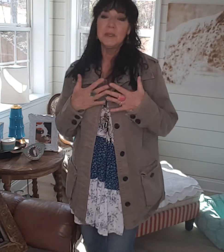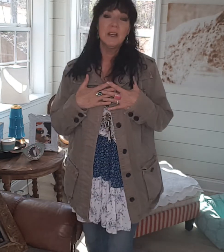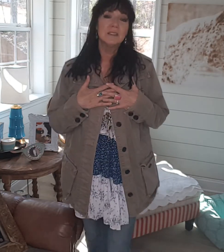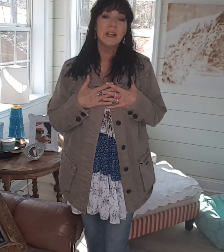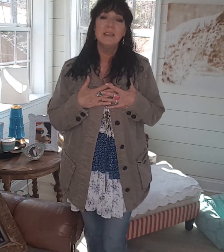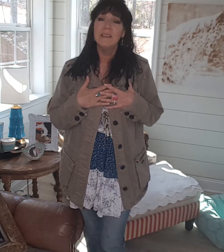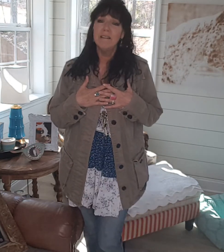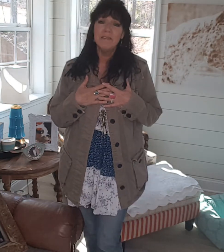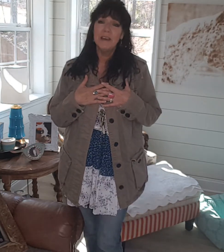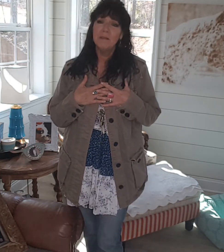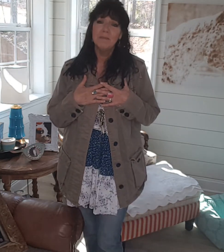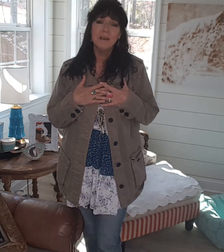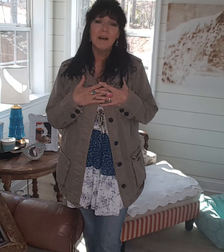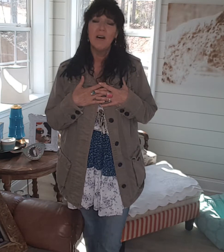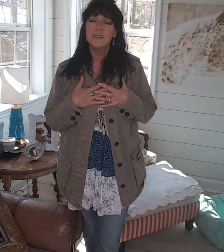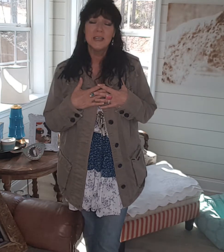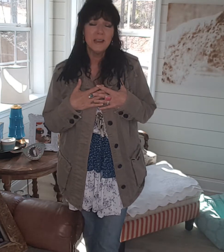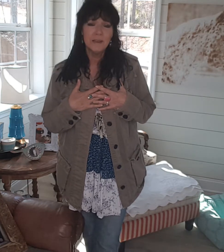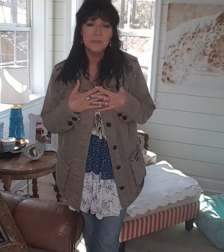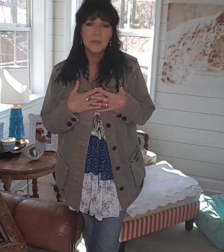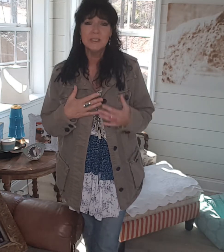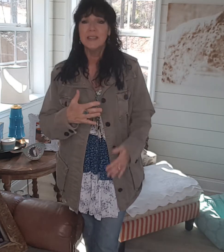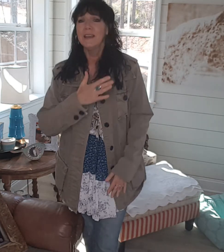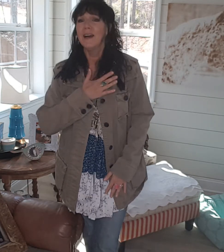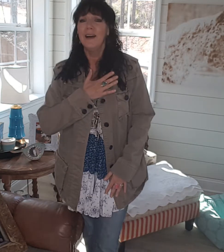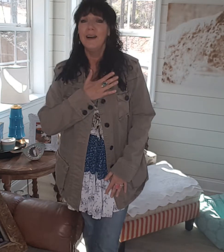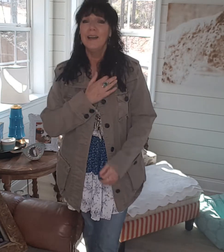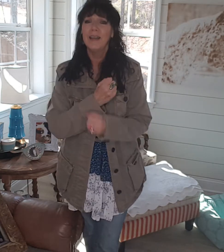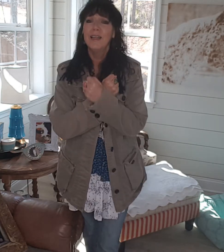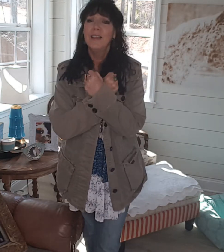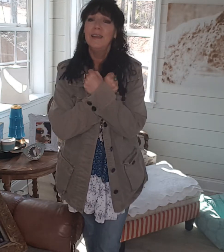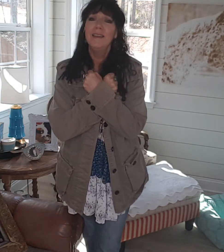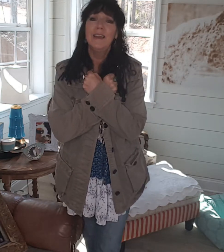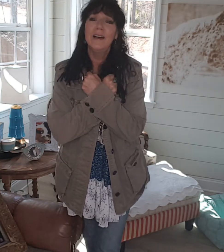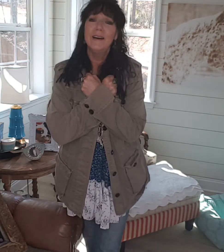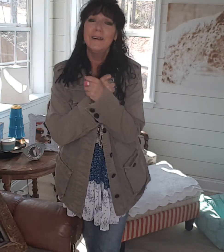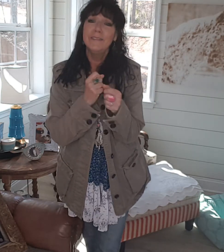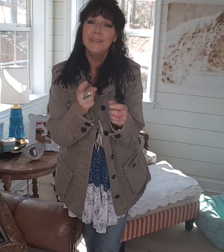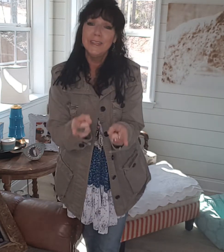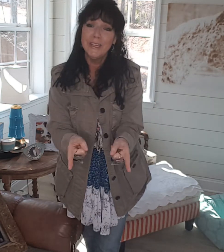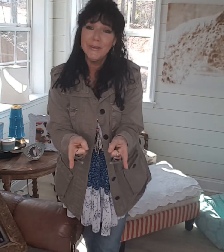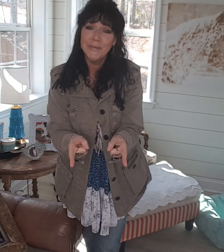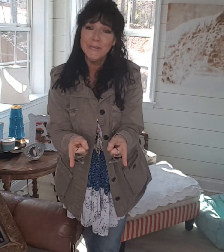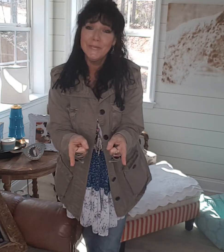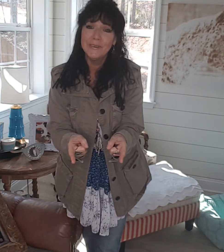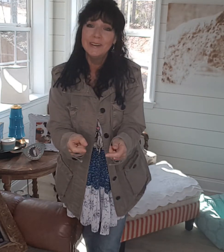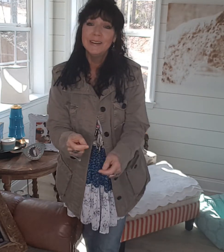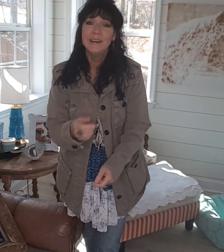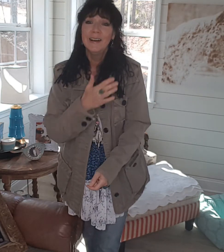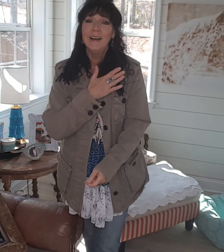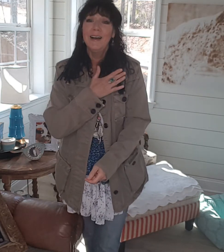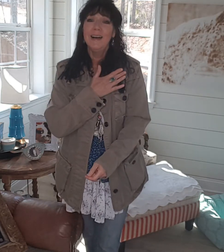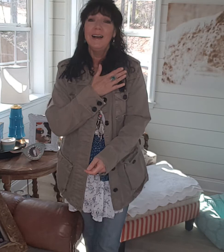dogs I love them all the time. So I say, I love you.